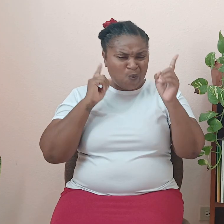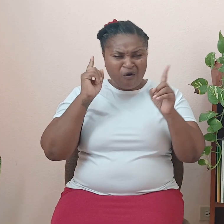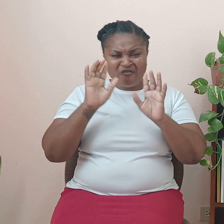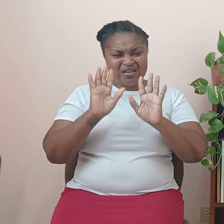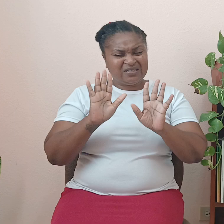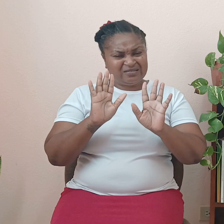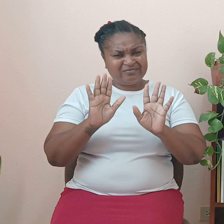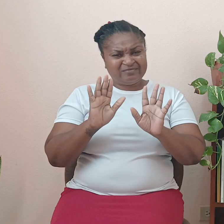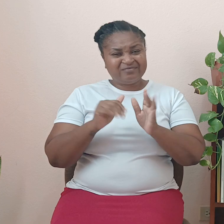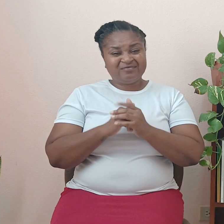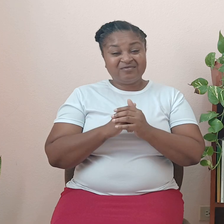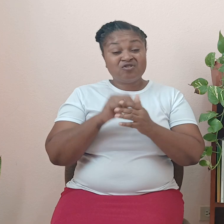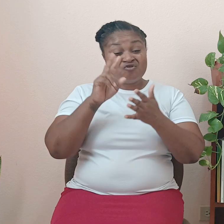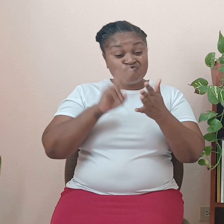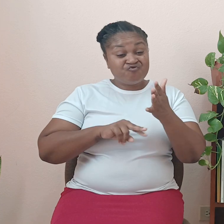Read the story about Job again